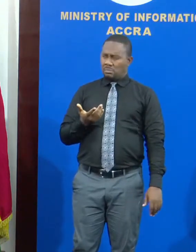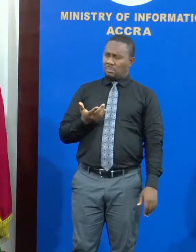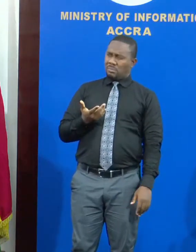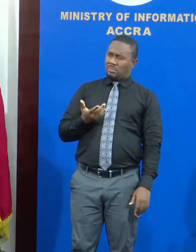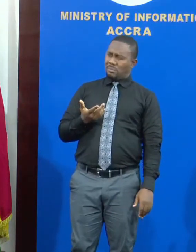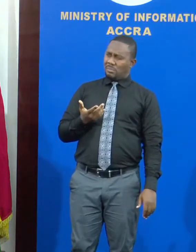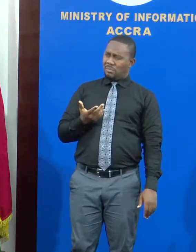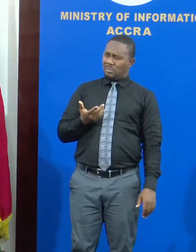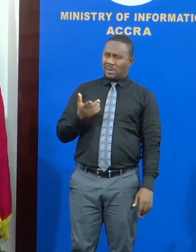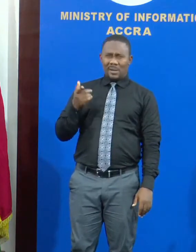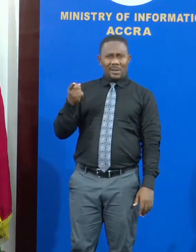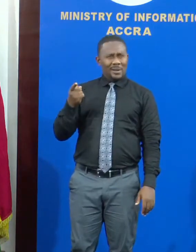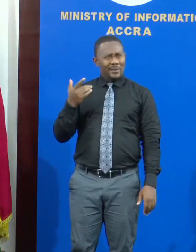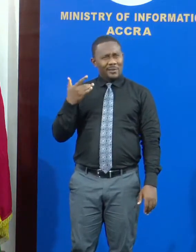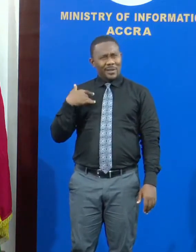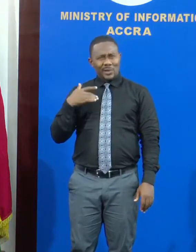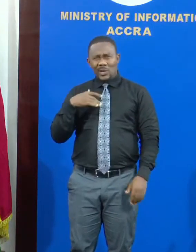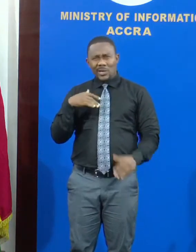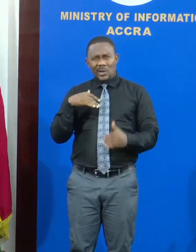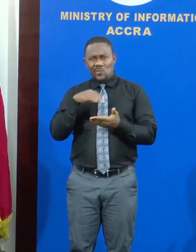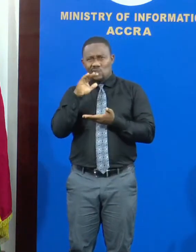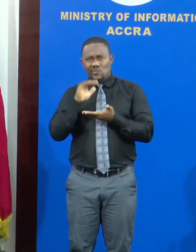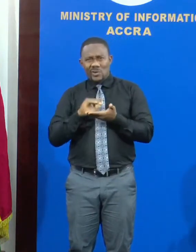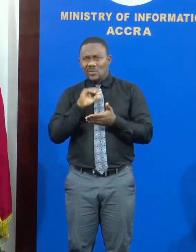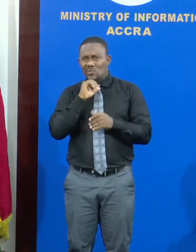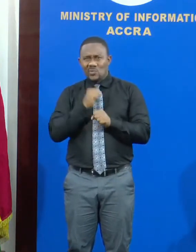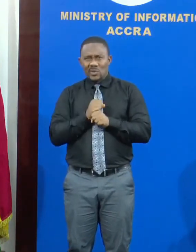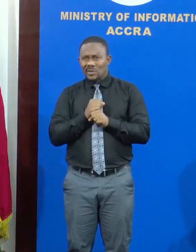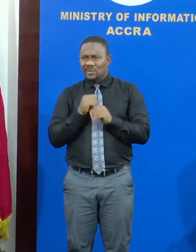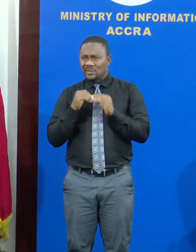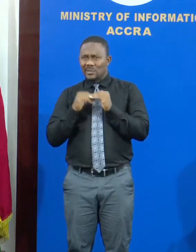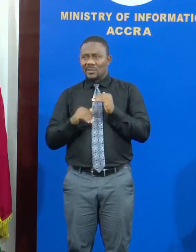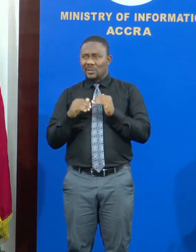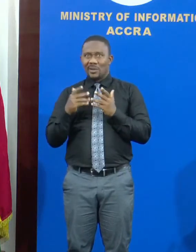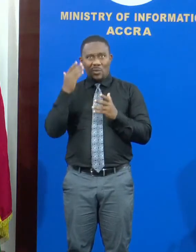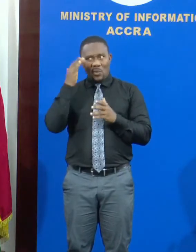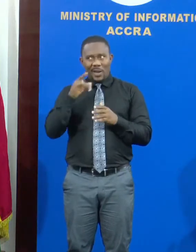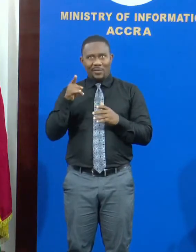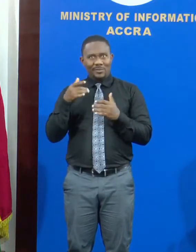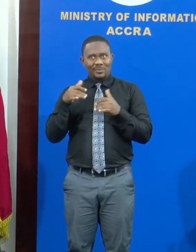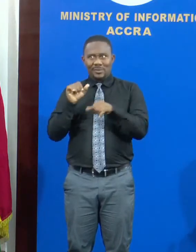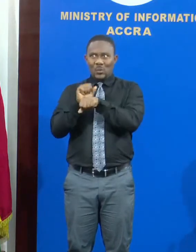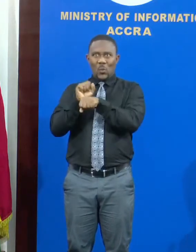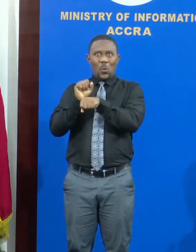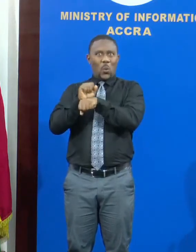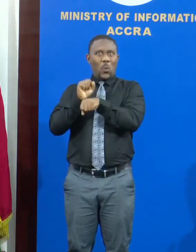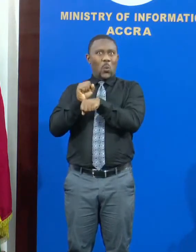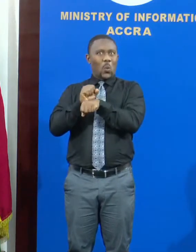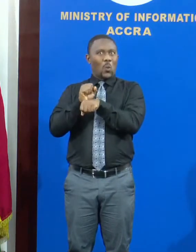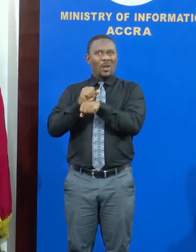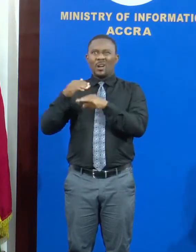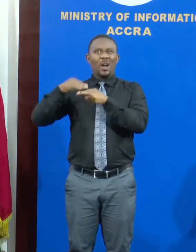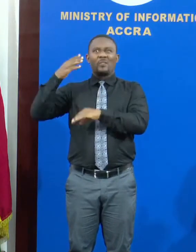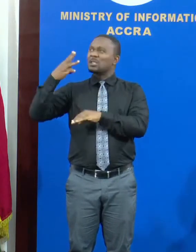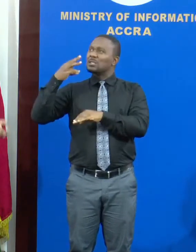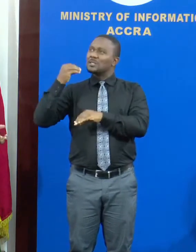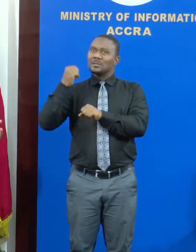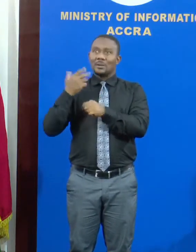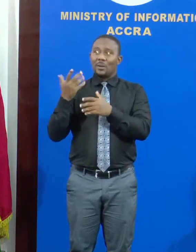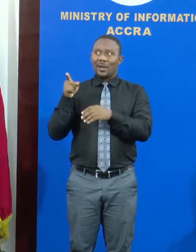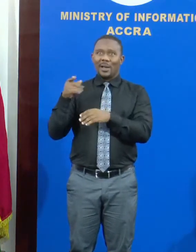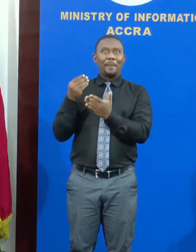that they want to be 3 years younger because they want to stay at work for a longer period of time because now they have a higher